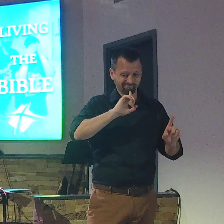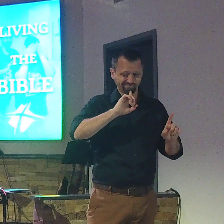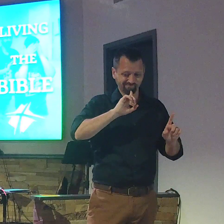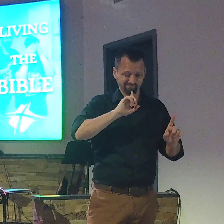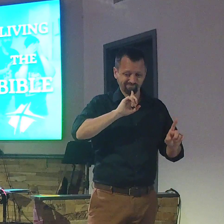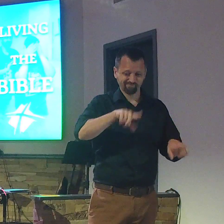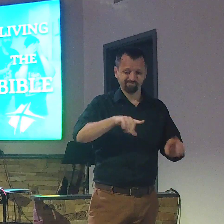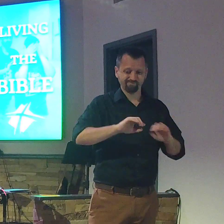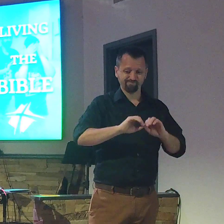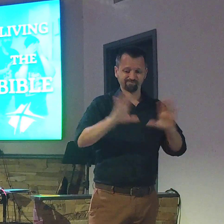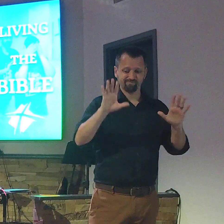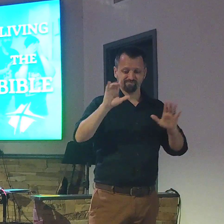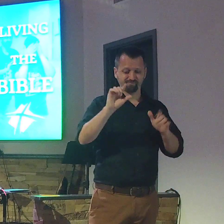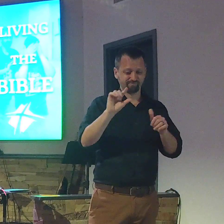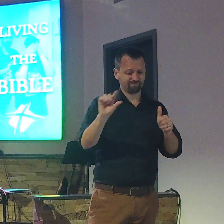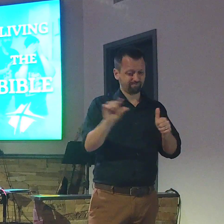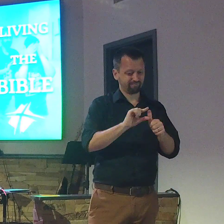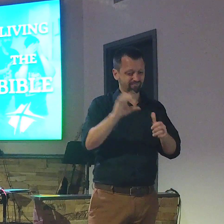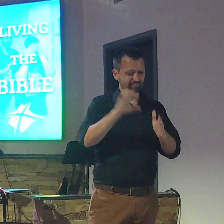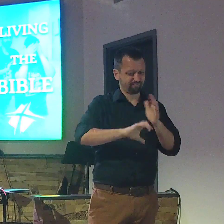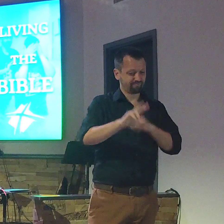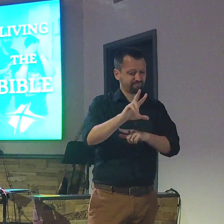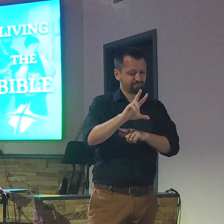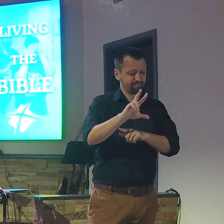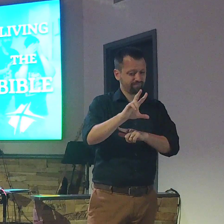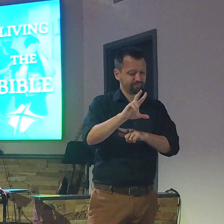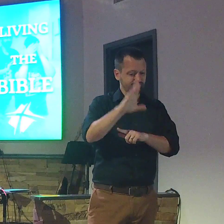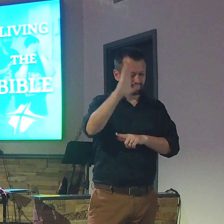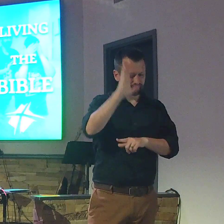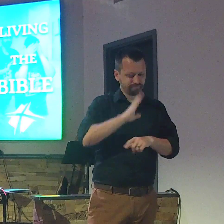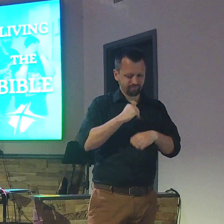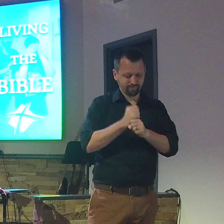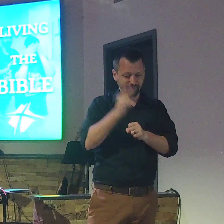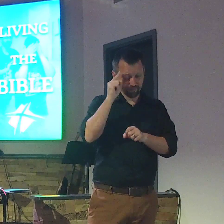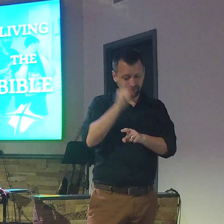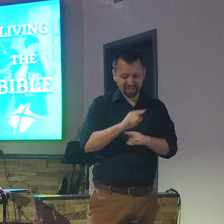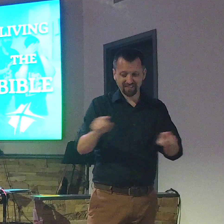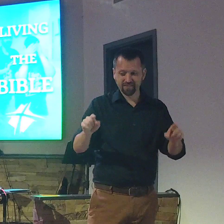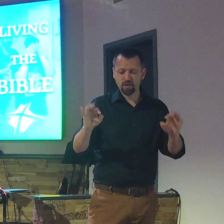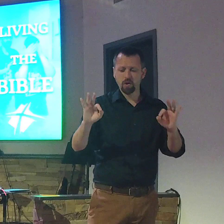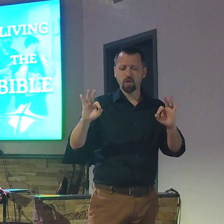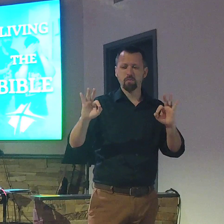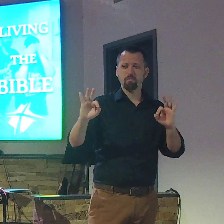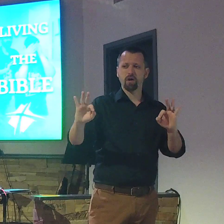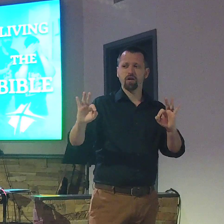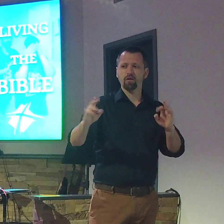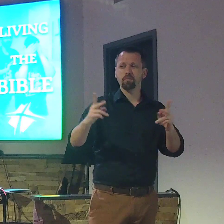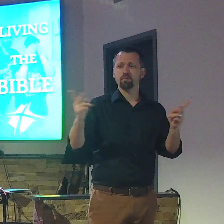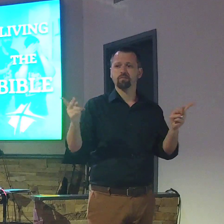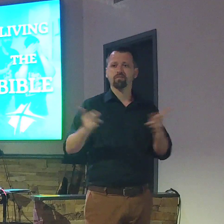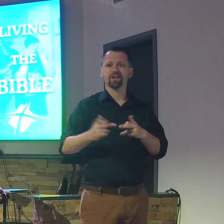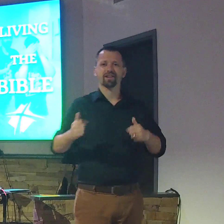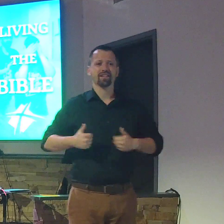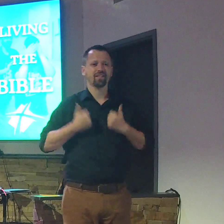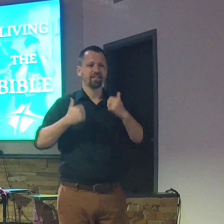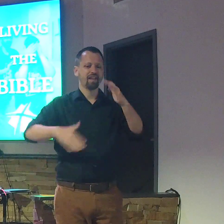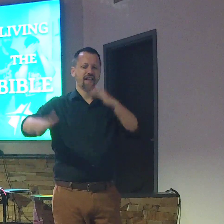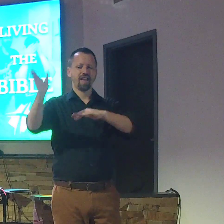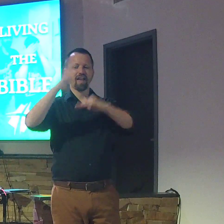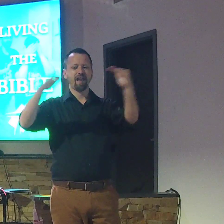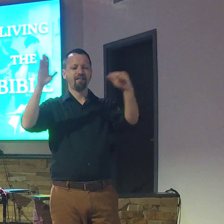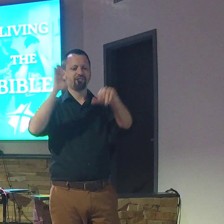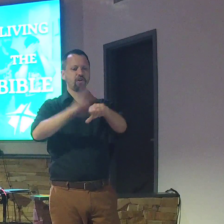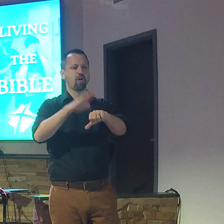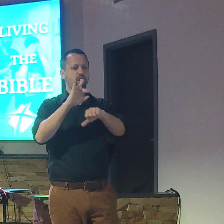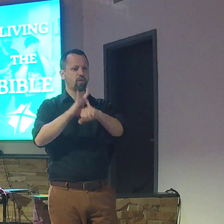in Scripture, Genesis chapter 3. He created for them the perfect utopia, heaven on earth. We call it